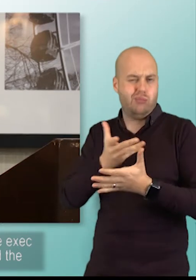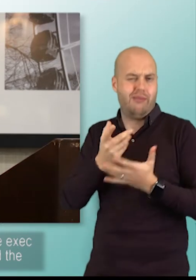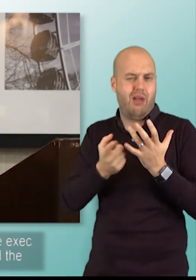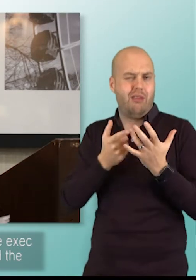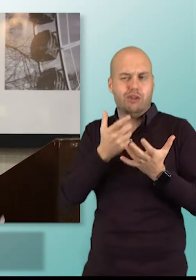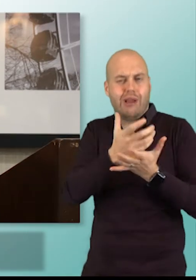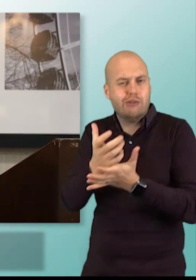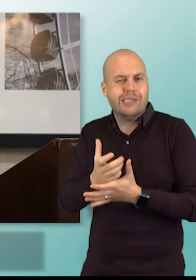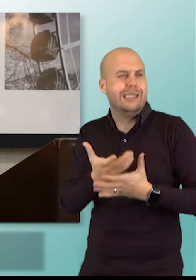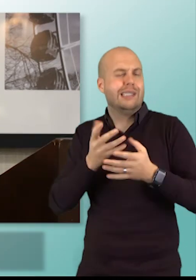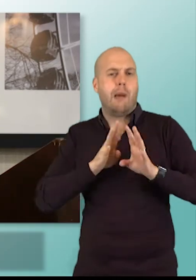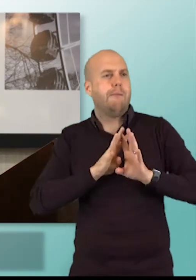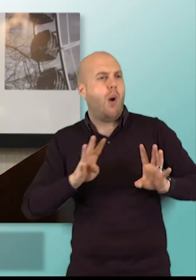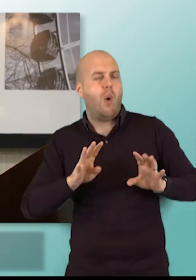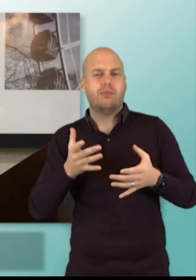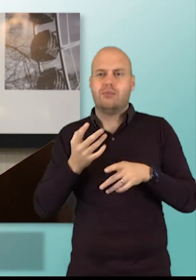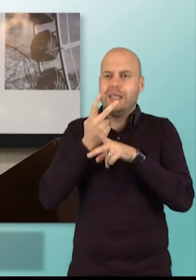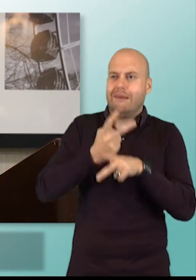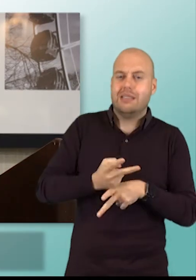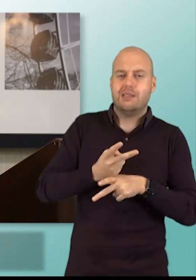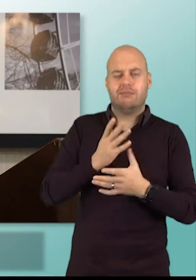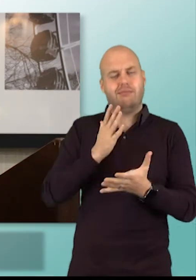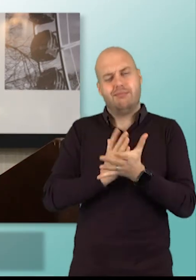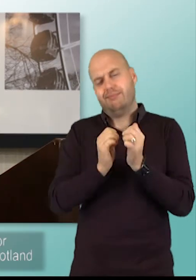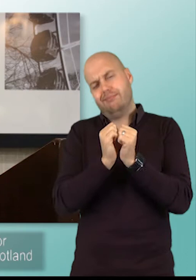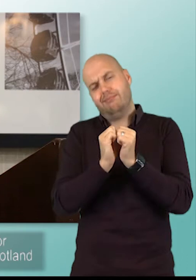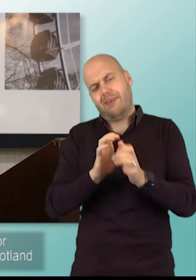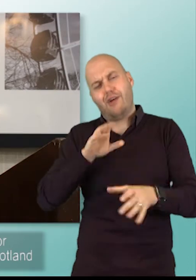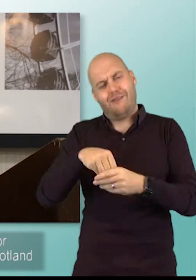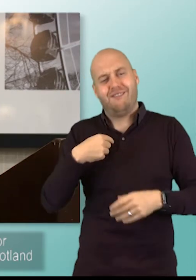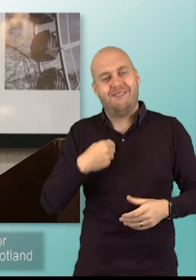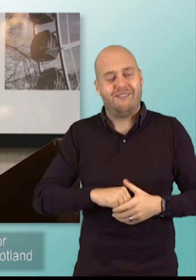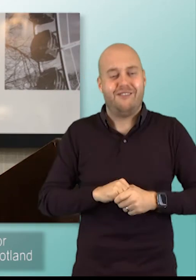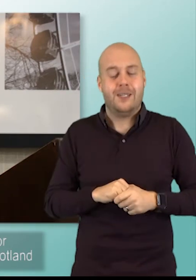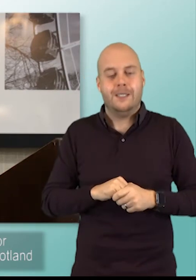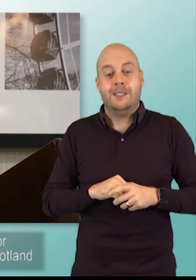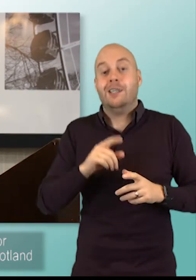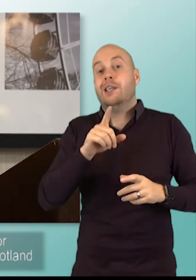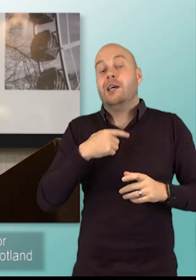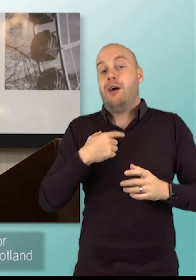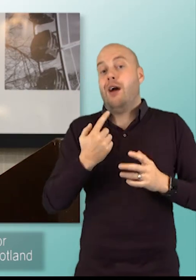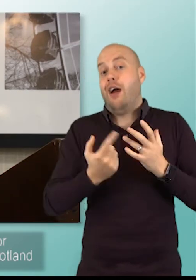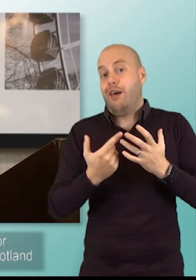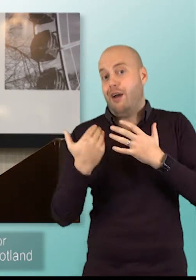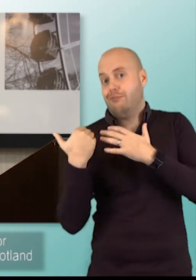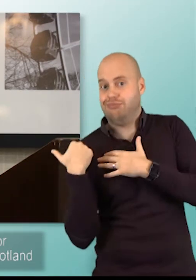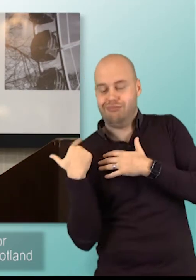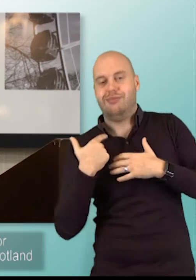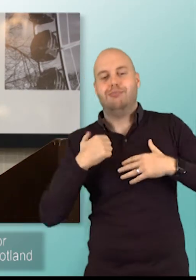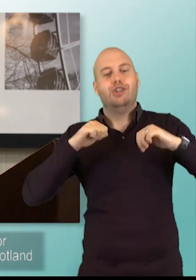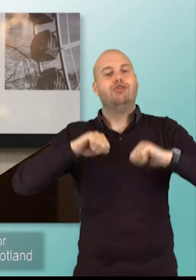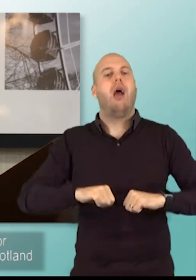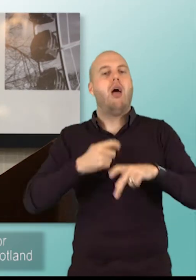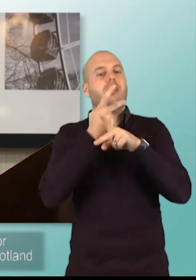working with the boards and the governance. So I feel very privileged to be able to do that. With another hat, I chair Scotland's Third Sector Governance Forum,